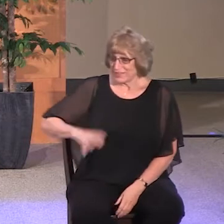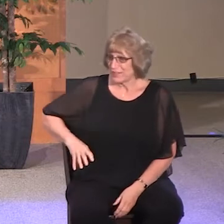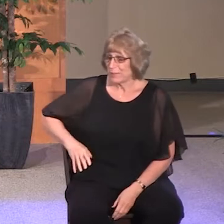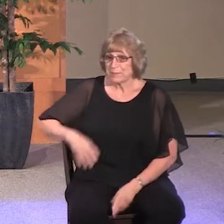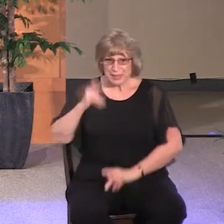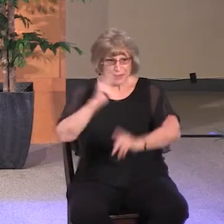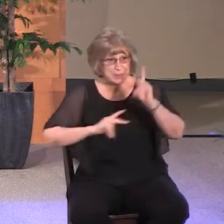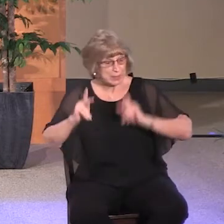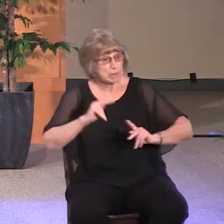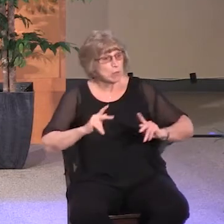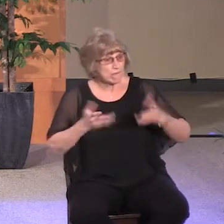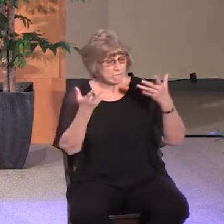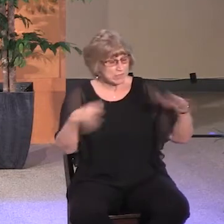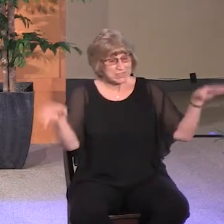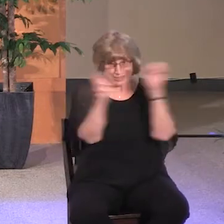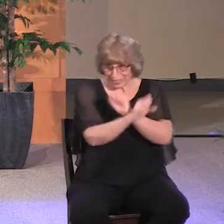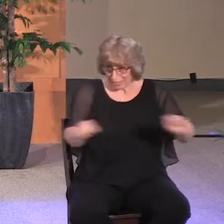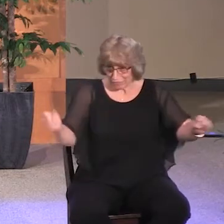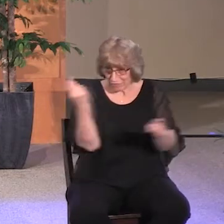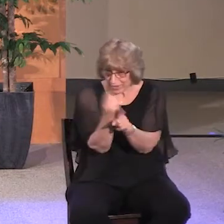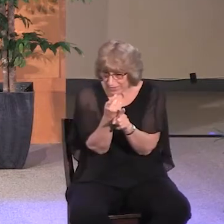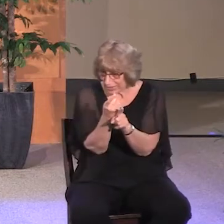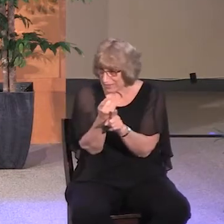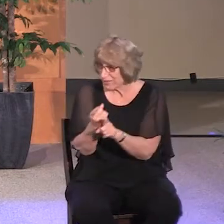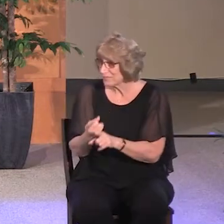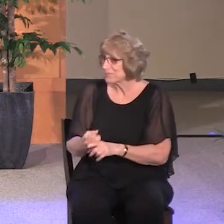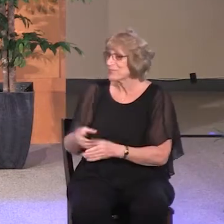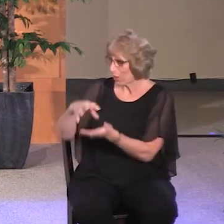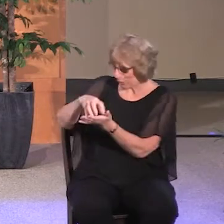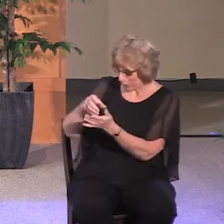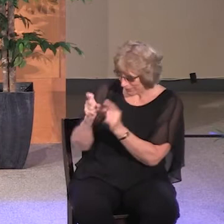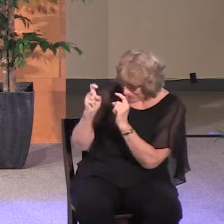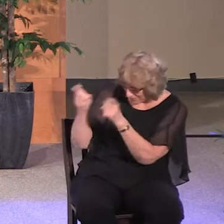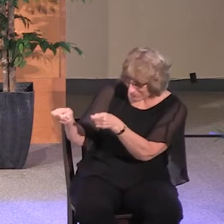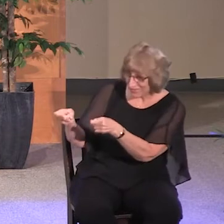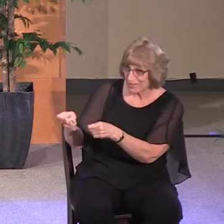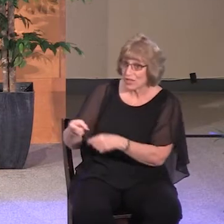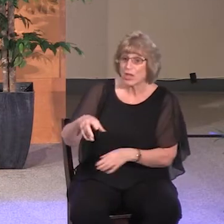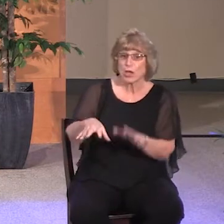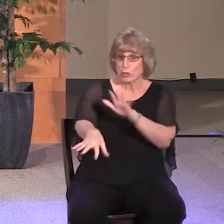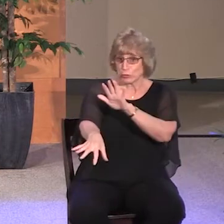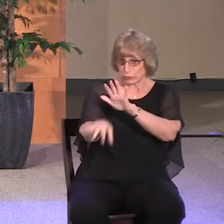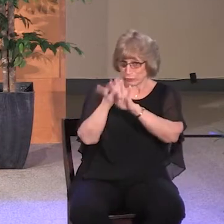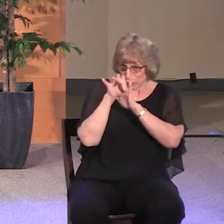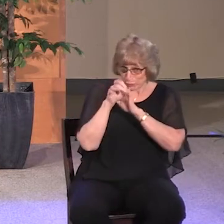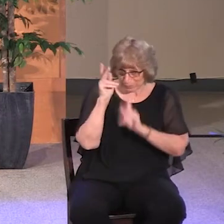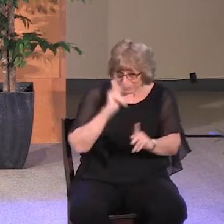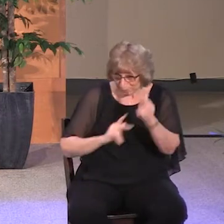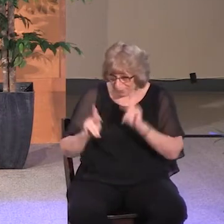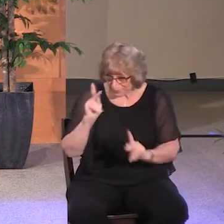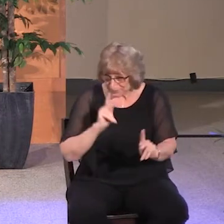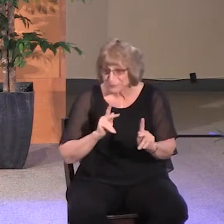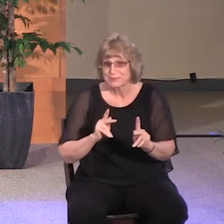People who are saved, right? That was another one that I heard. What else? The chosen